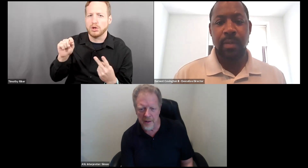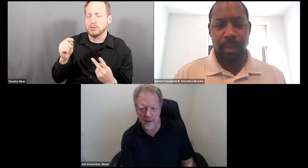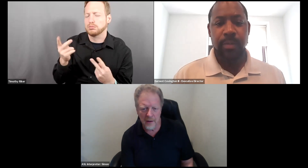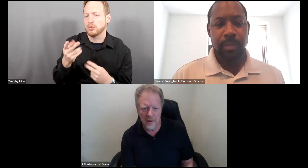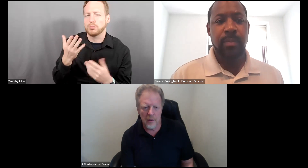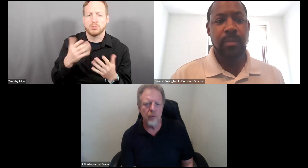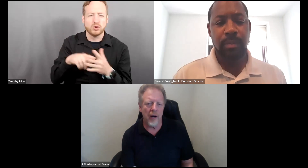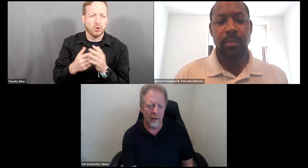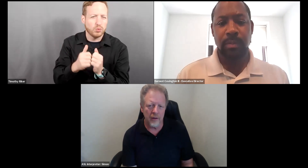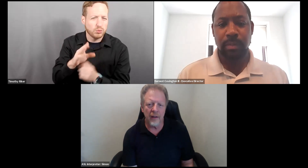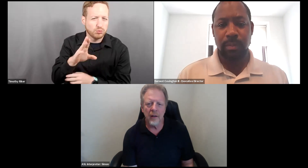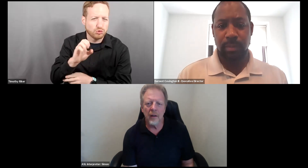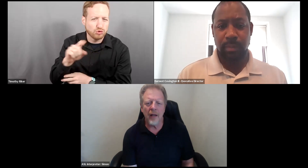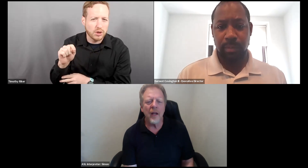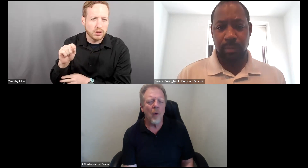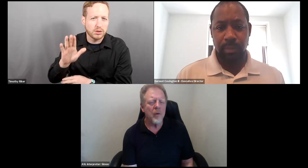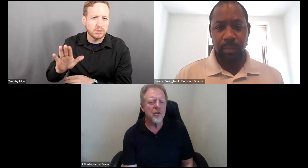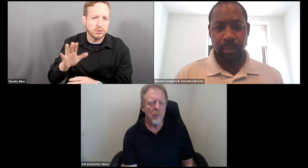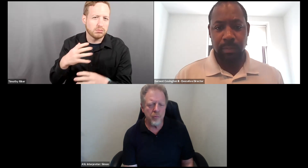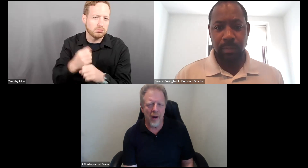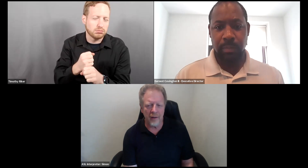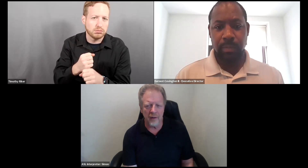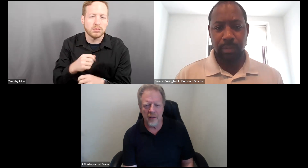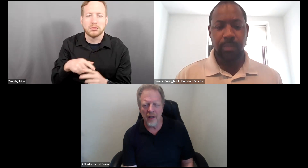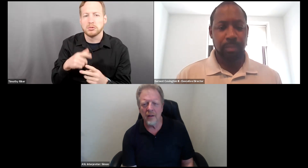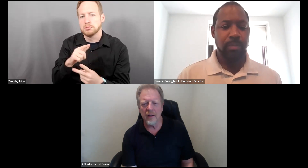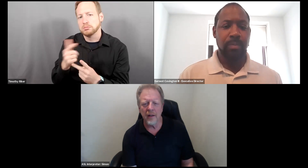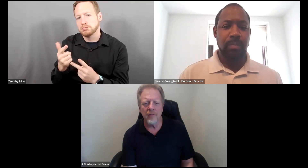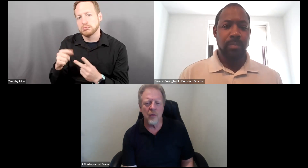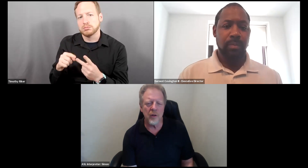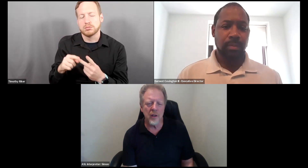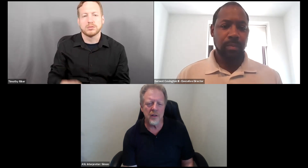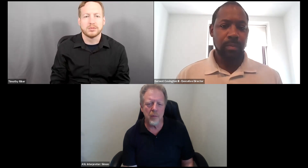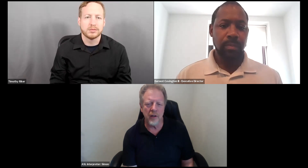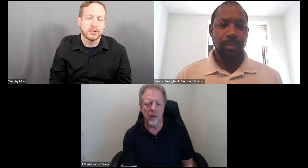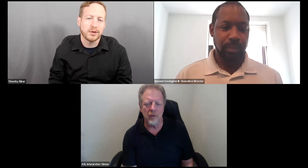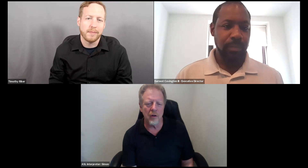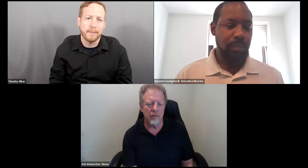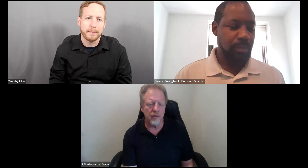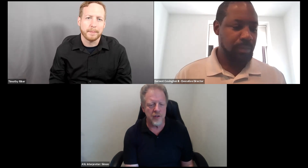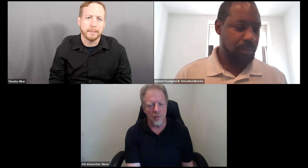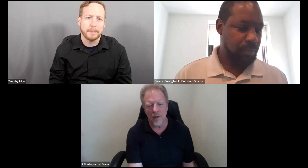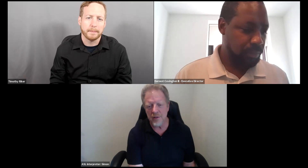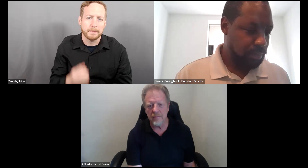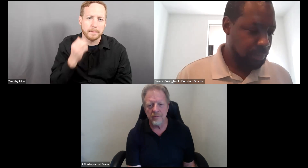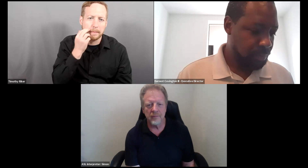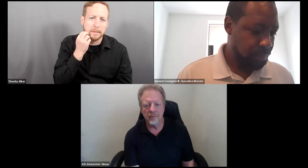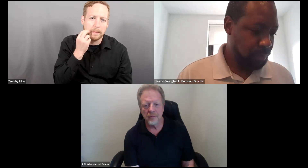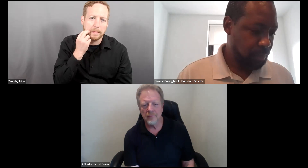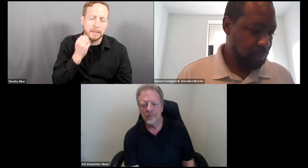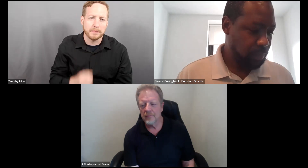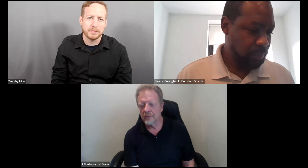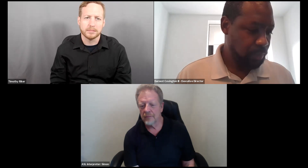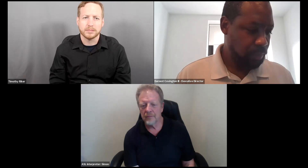to be Brett? Okay, I think, why don't we start with Brett, okay? And then give me a quick summary, and then we'll turn it over to Christine West.